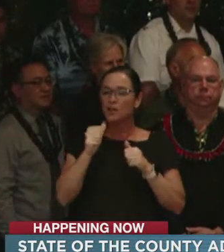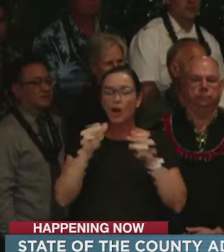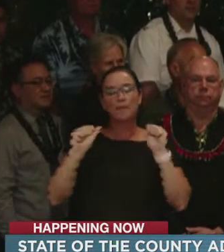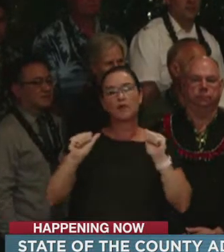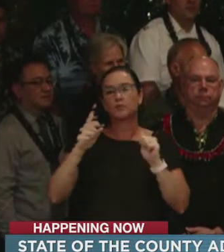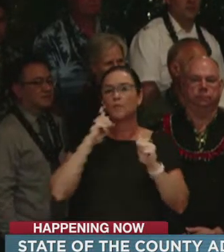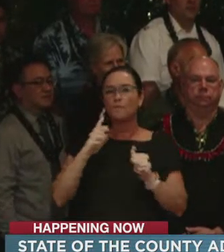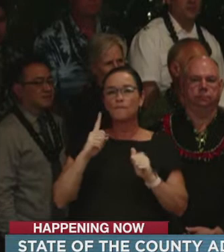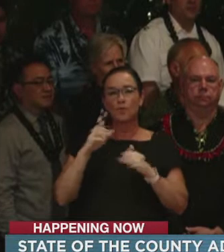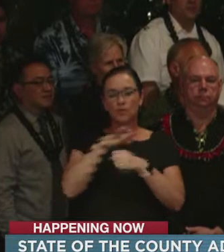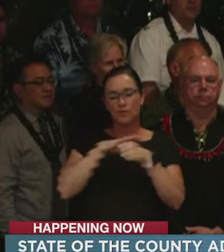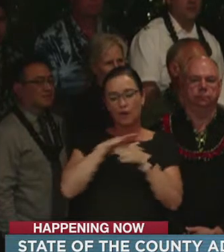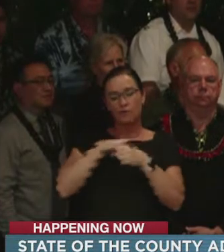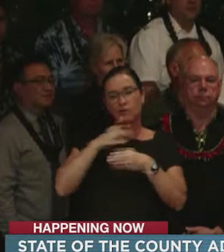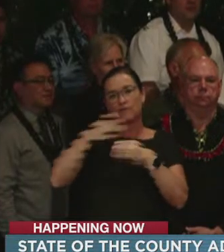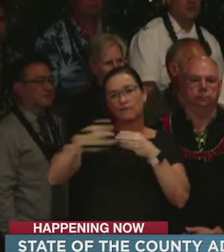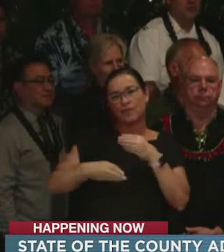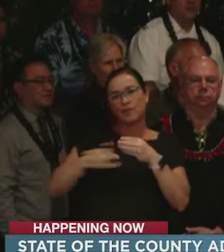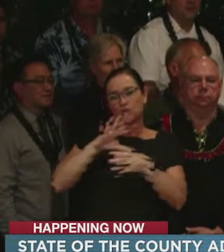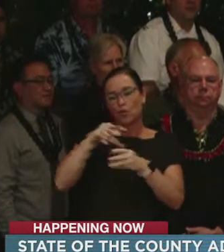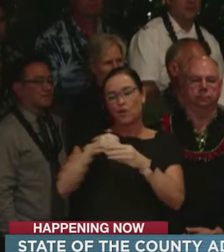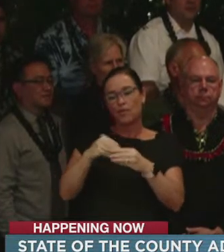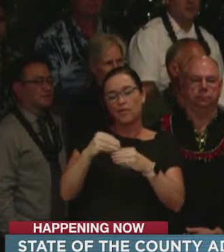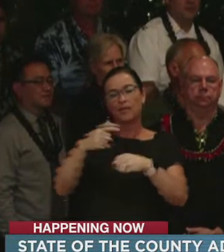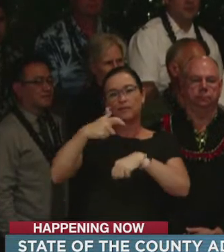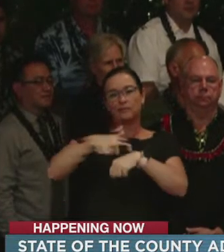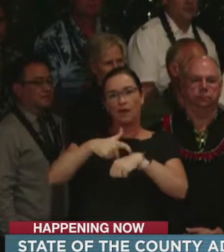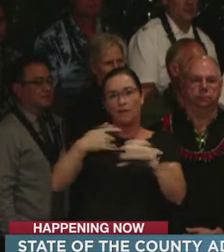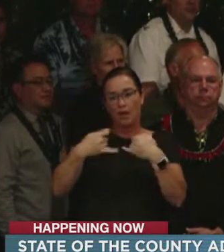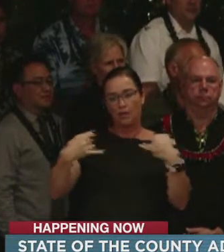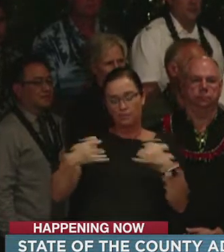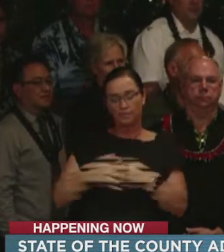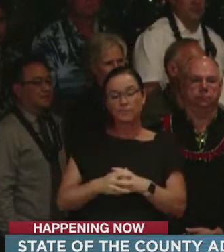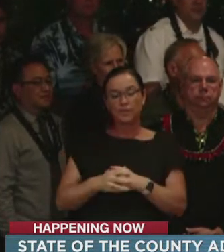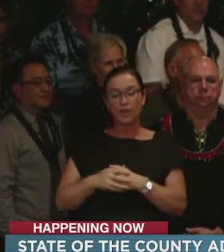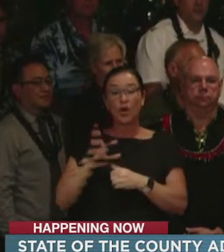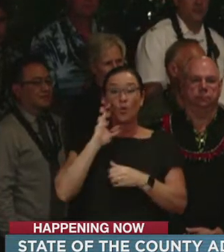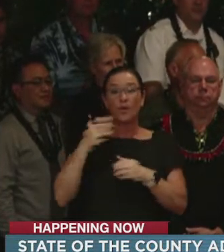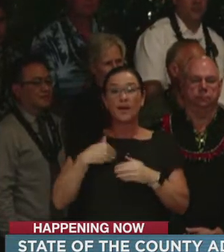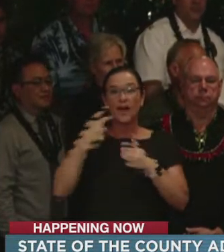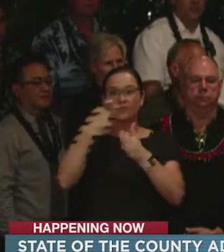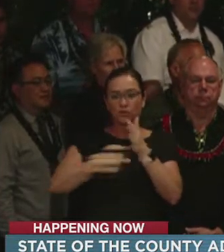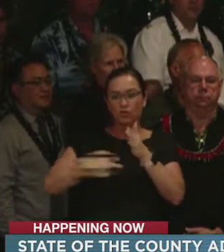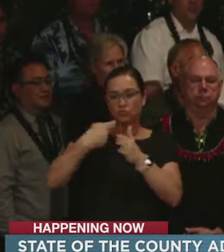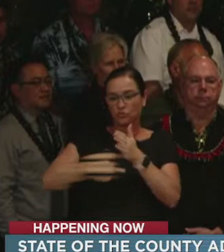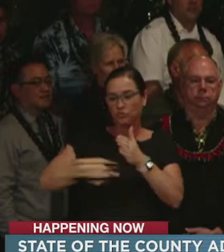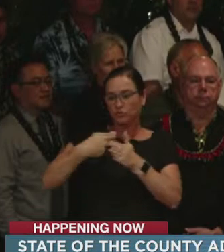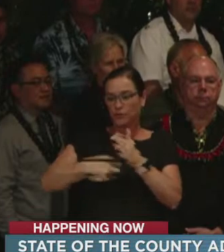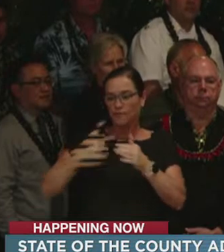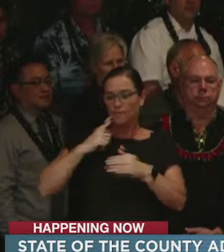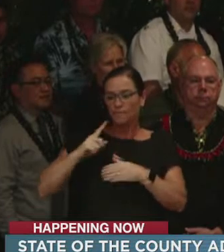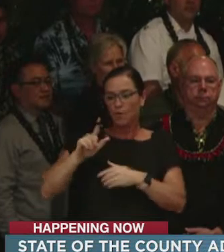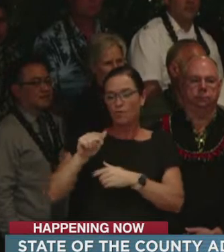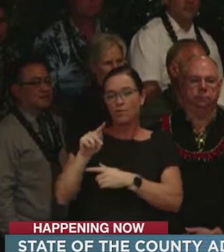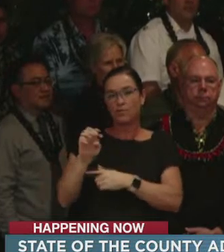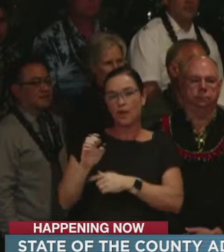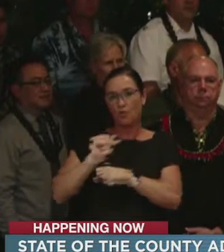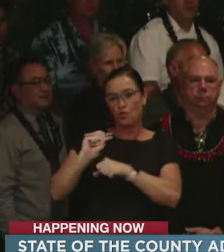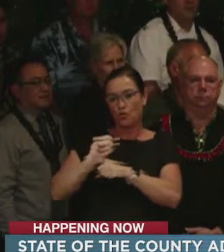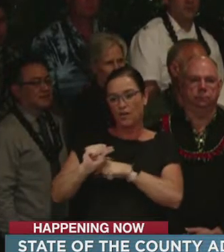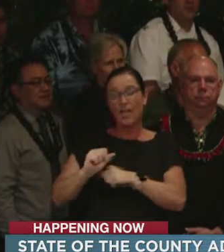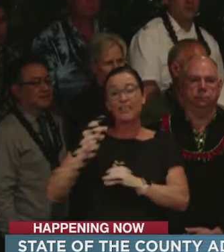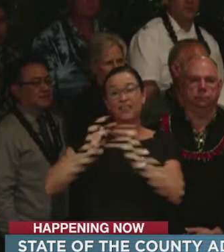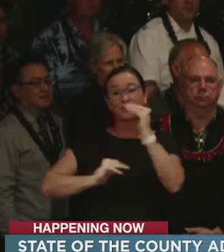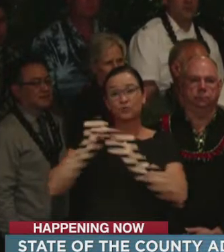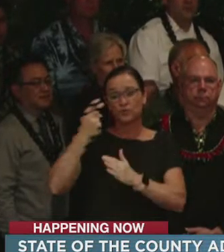complete within the timeline provided, and daily penalties would have accrued. The estimated construction cost for the